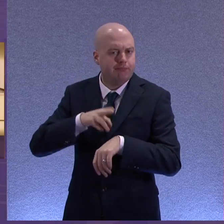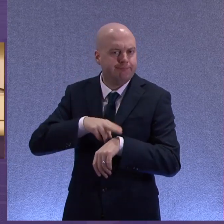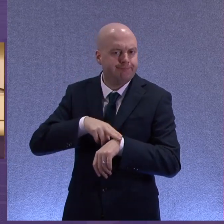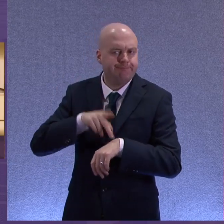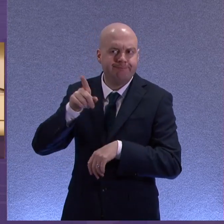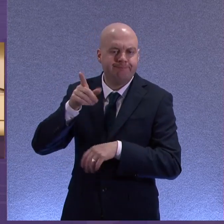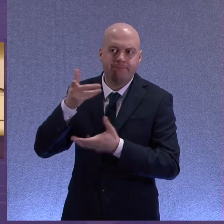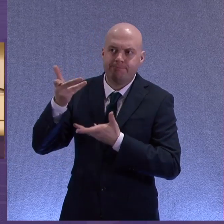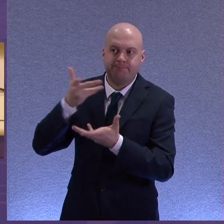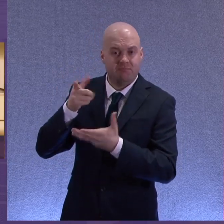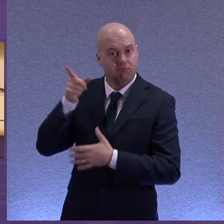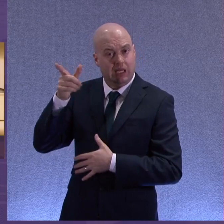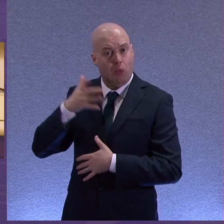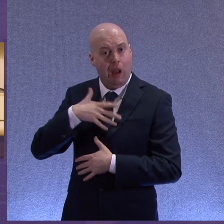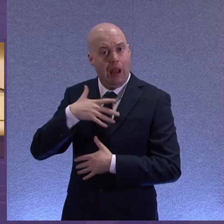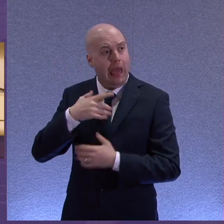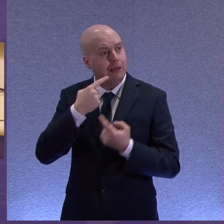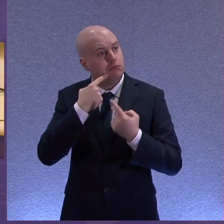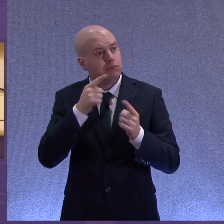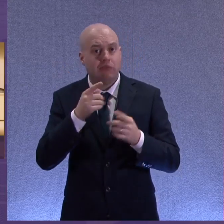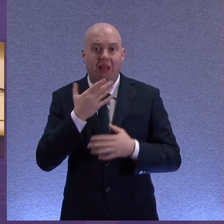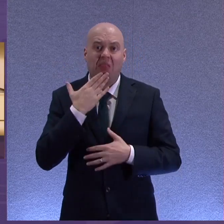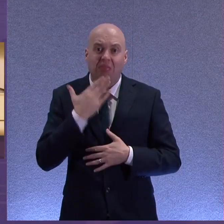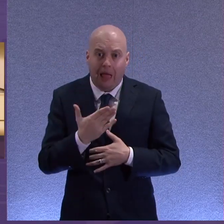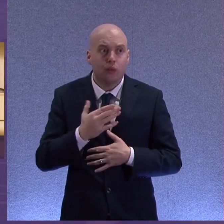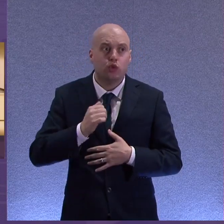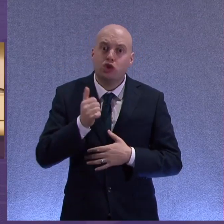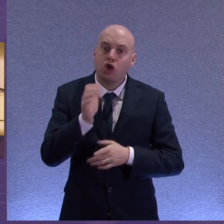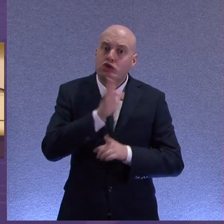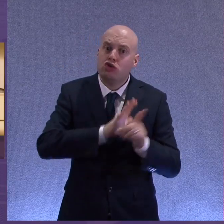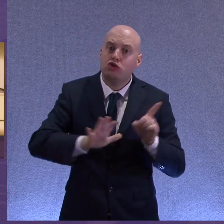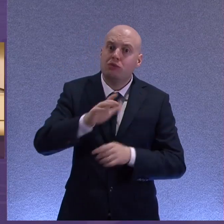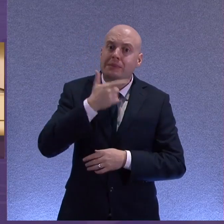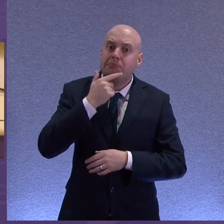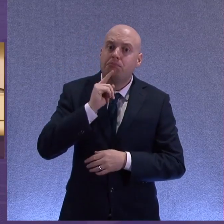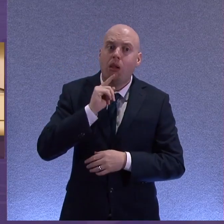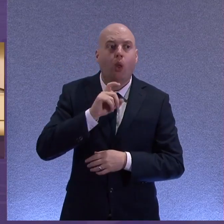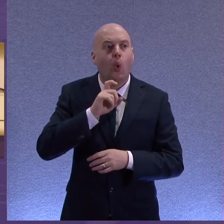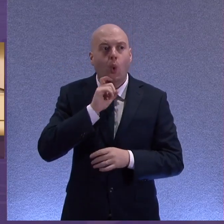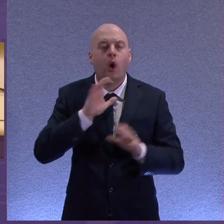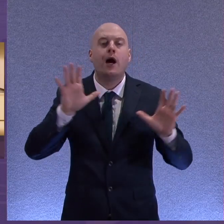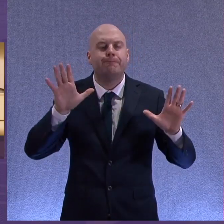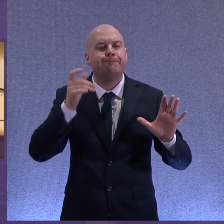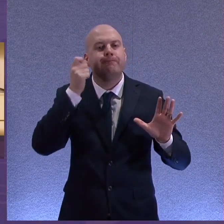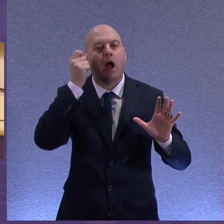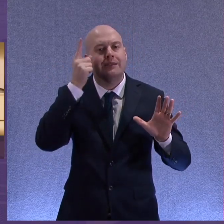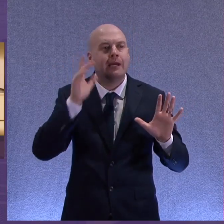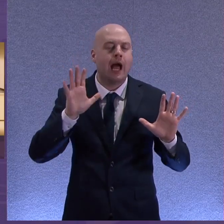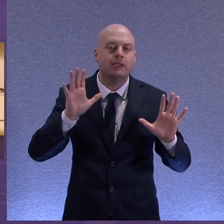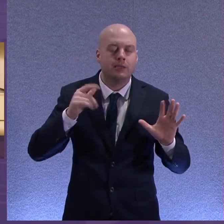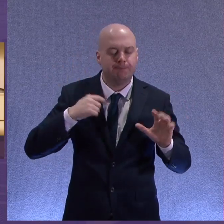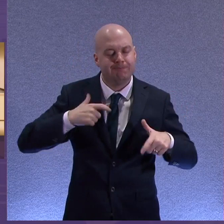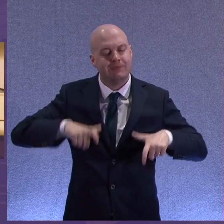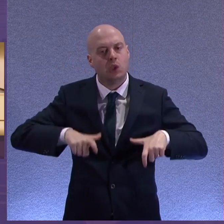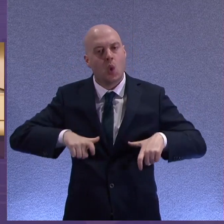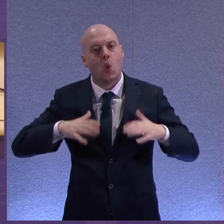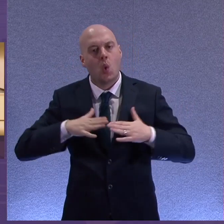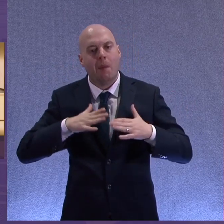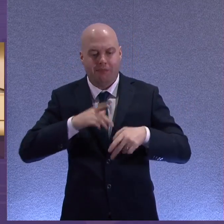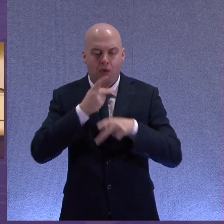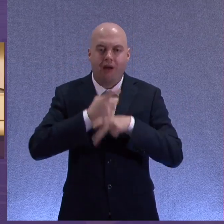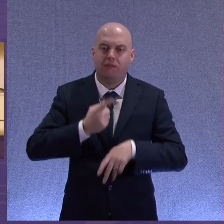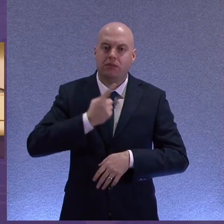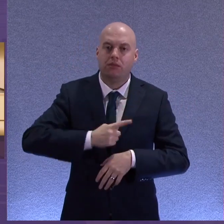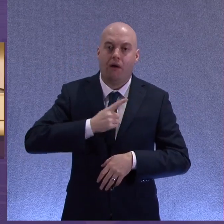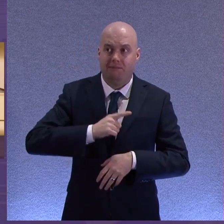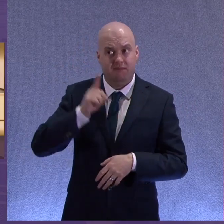have complied with the guidance that has been forthcoming from both the UK and the Scottish Government. And of course the Chief Constable is at